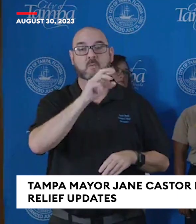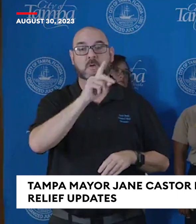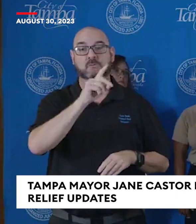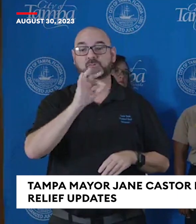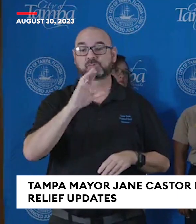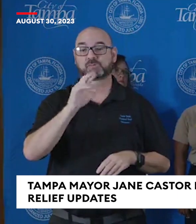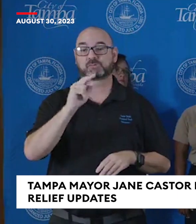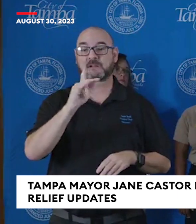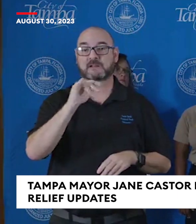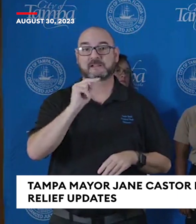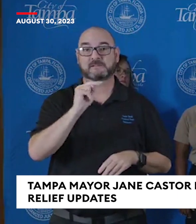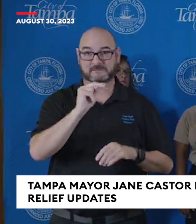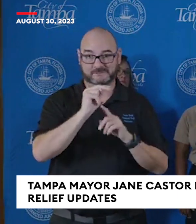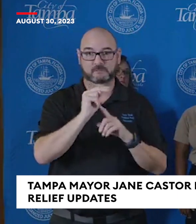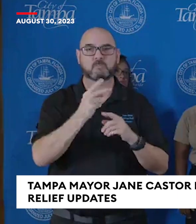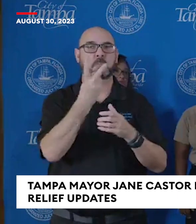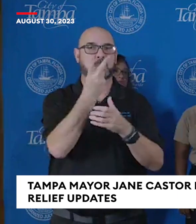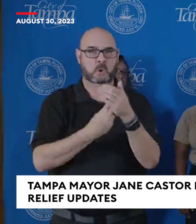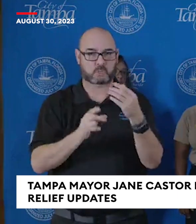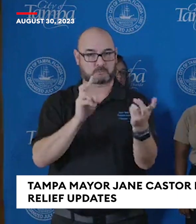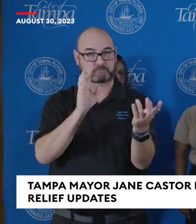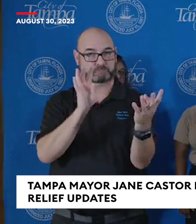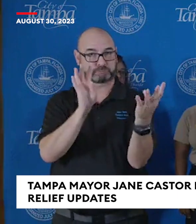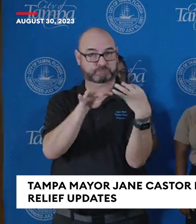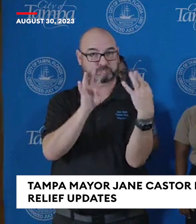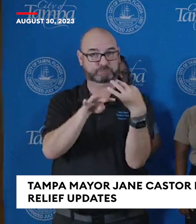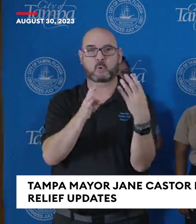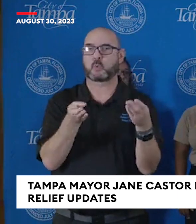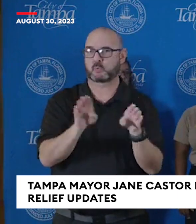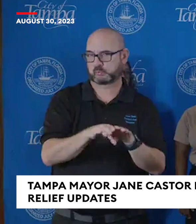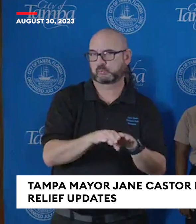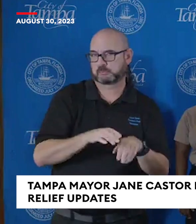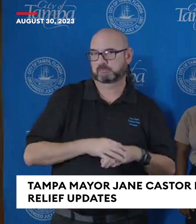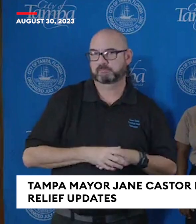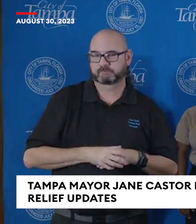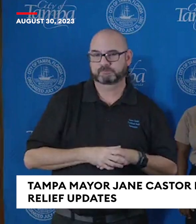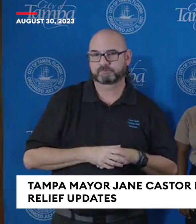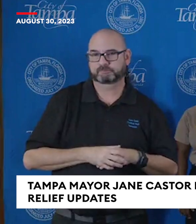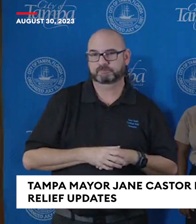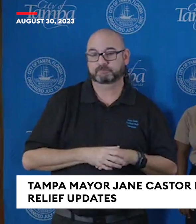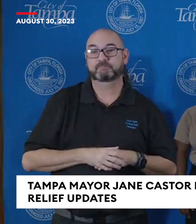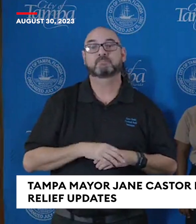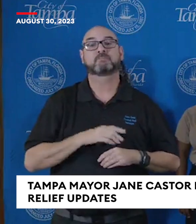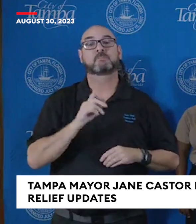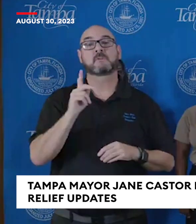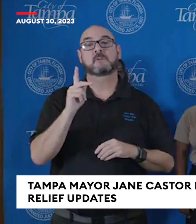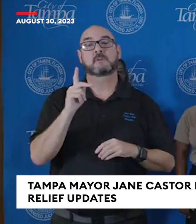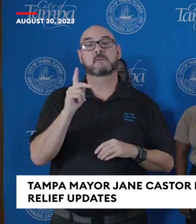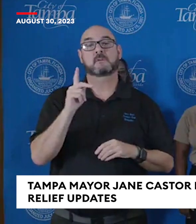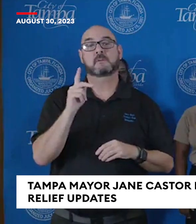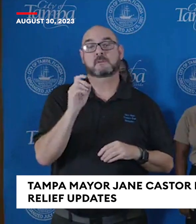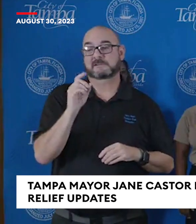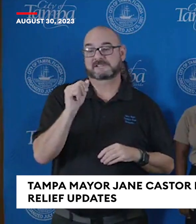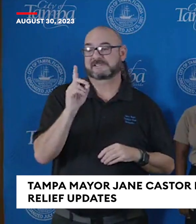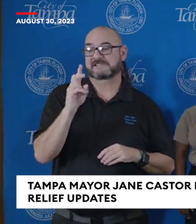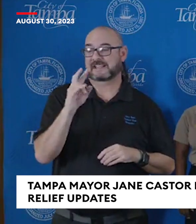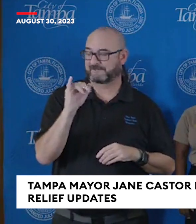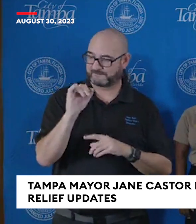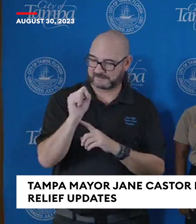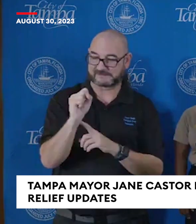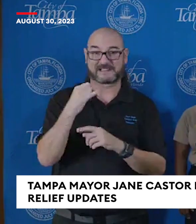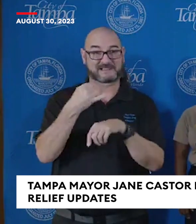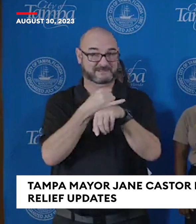bridge, it's open to get onto the island from Hyde Park, not from Bayshore at